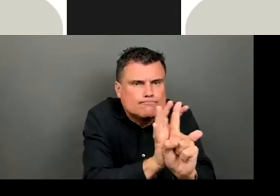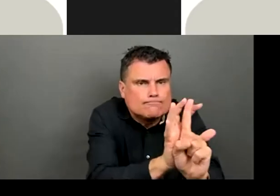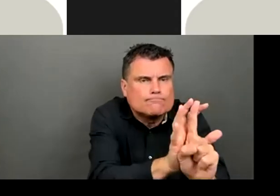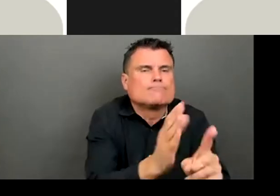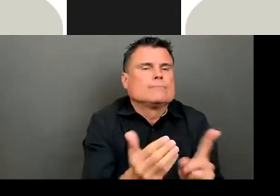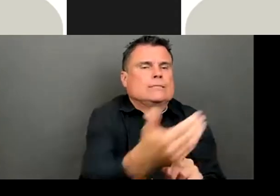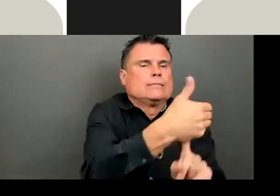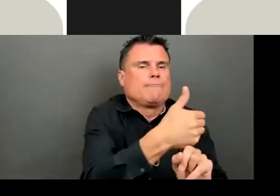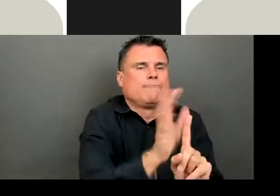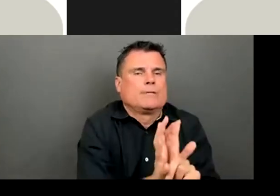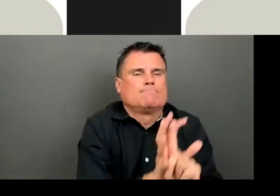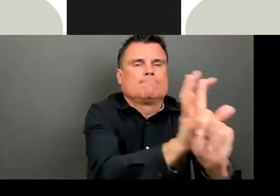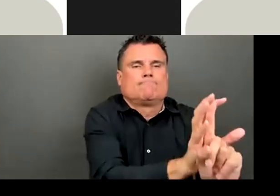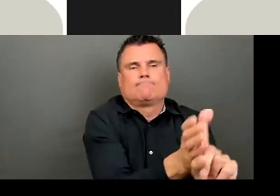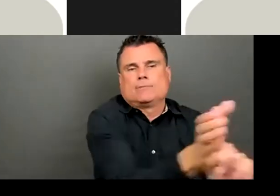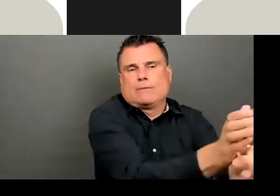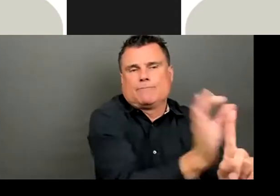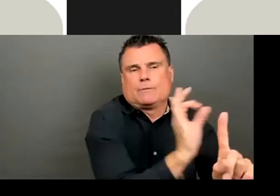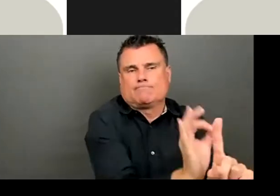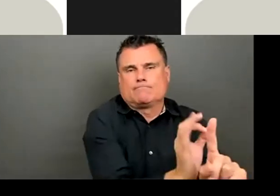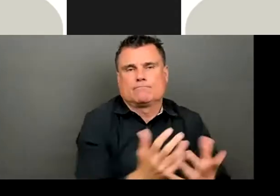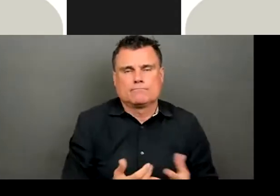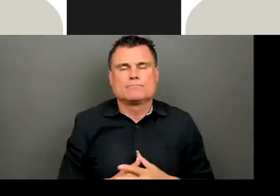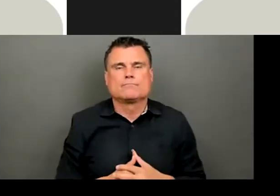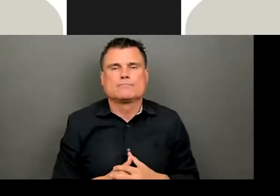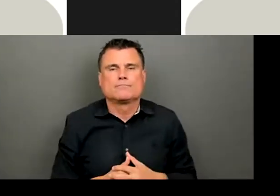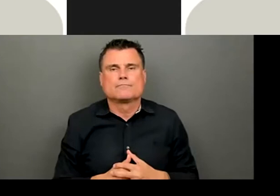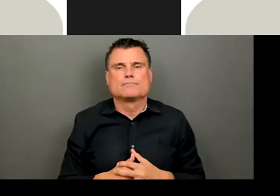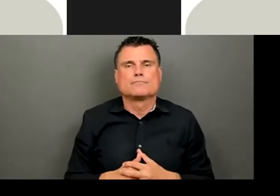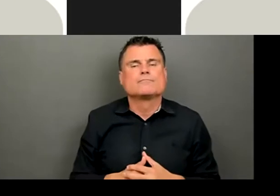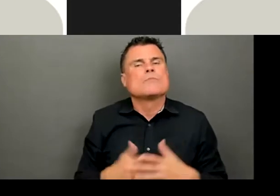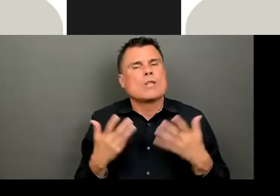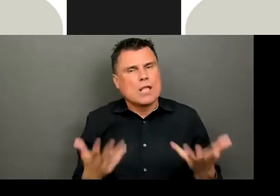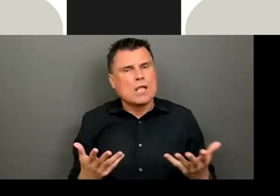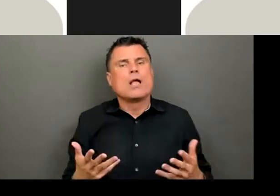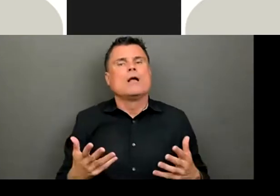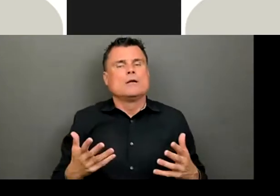approach which we have taken in solving this problem.